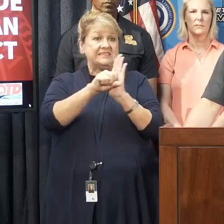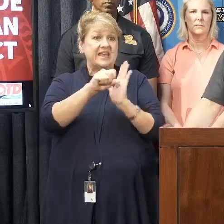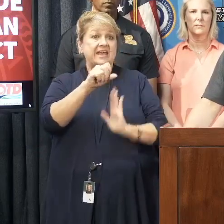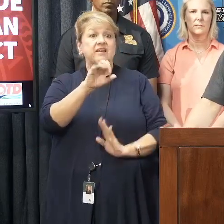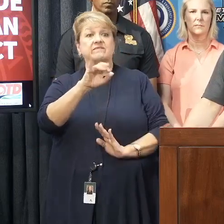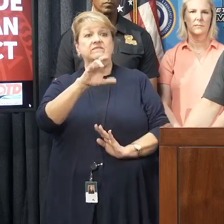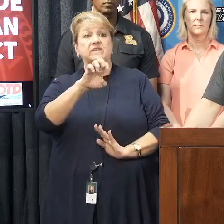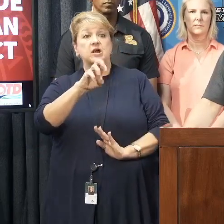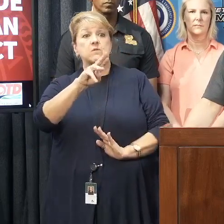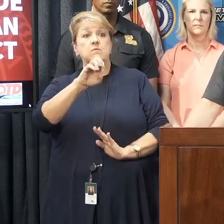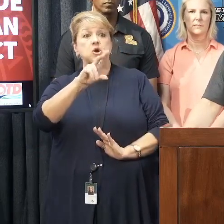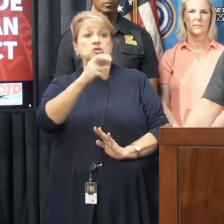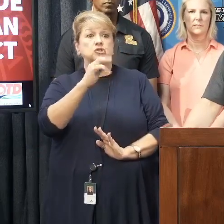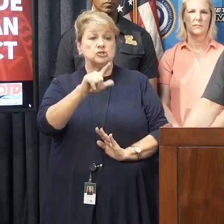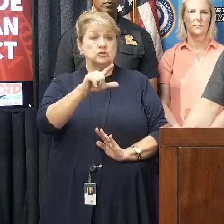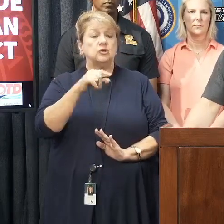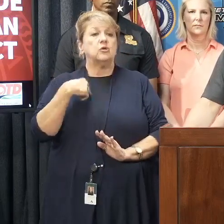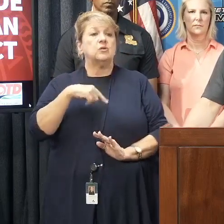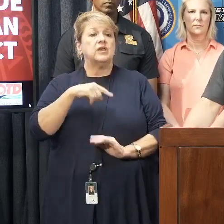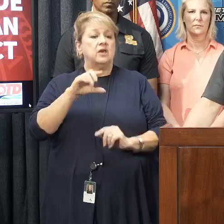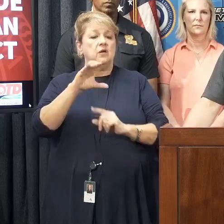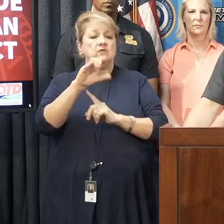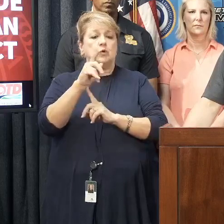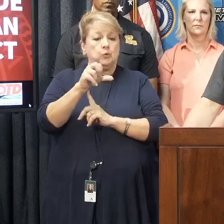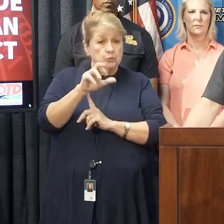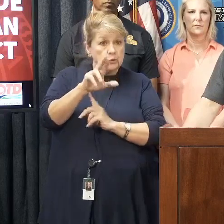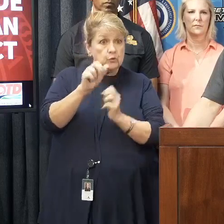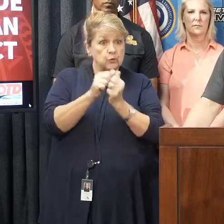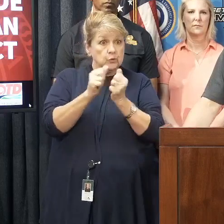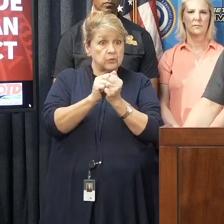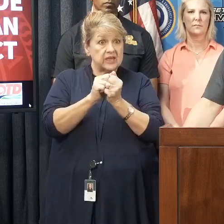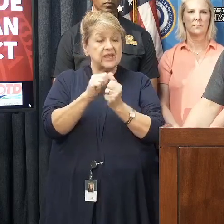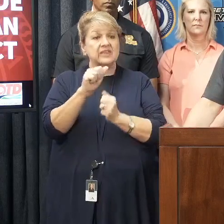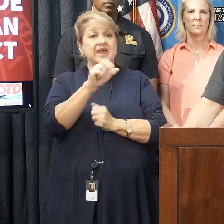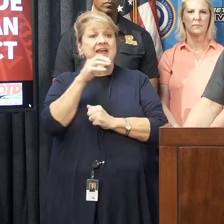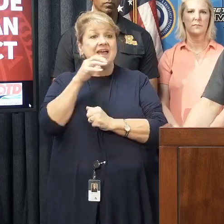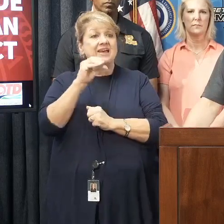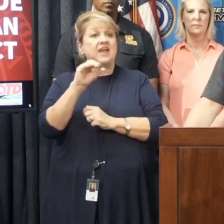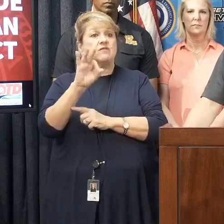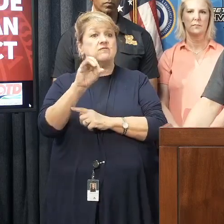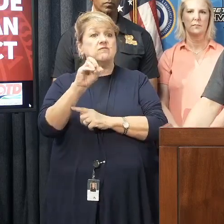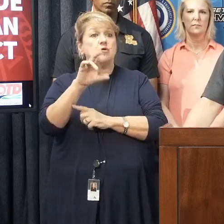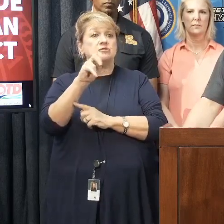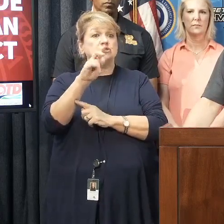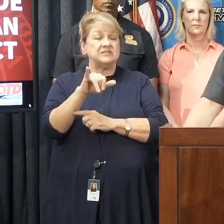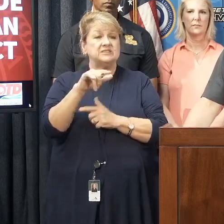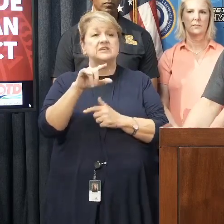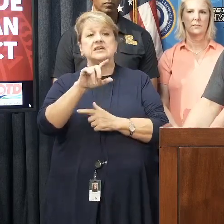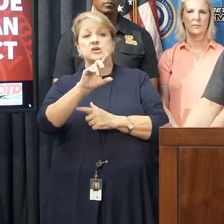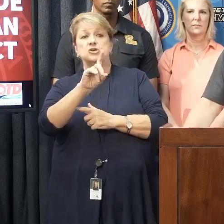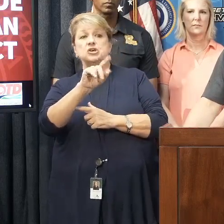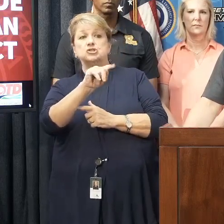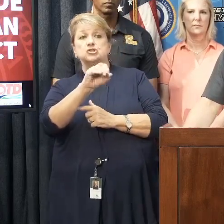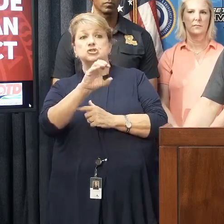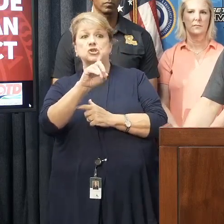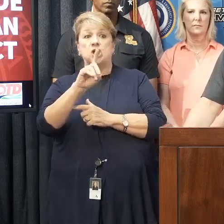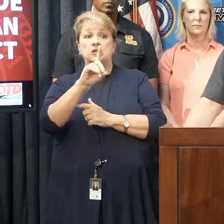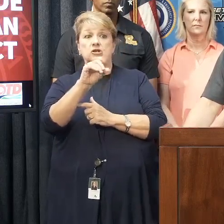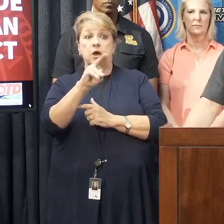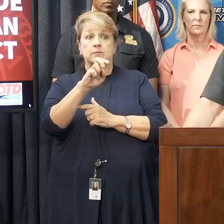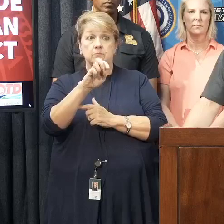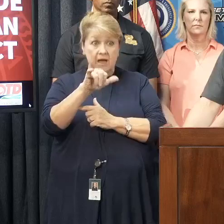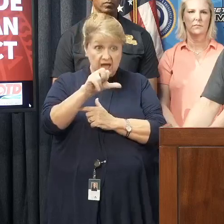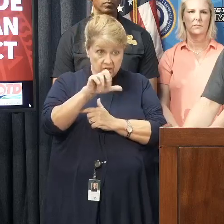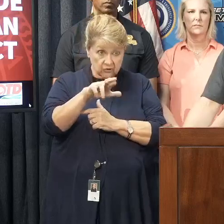Department of Ag and Forestry, Todd Donmeyer from Department of Transportation and Development, Colonel